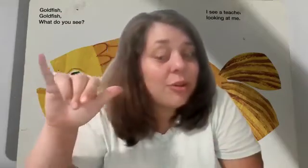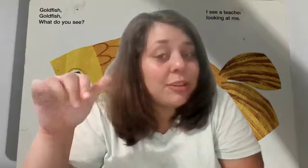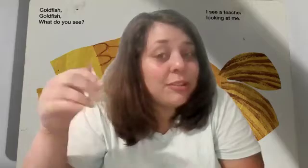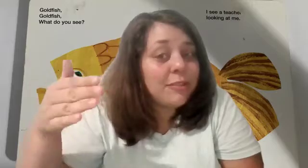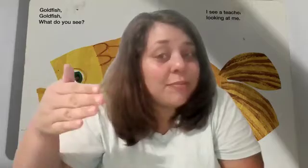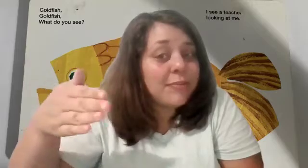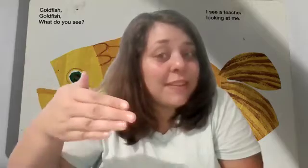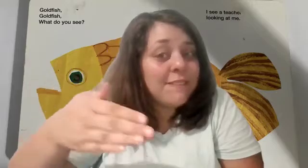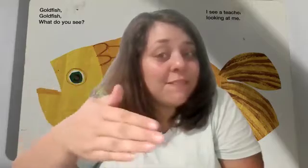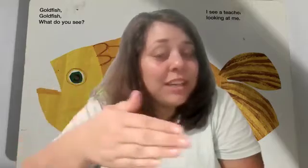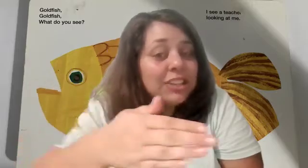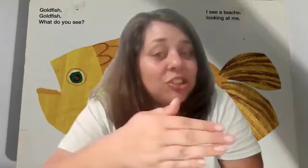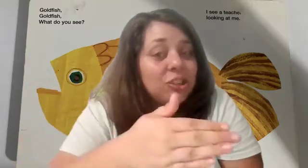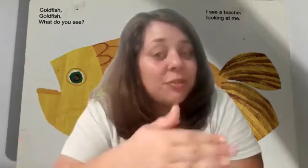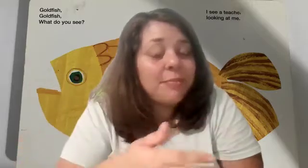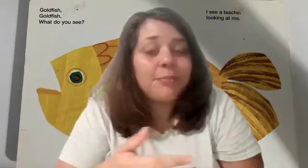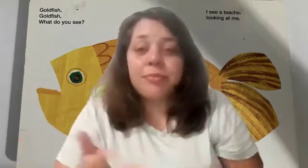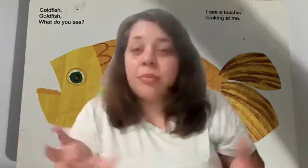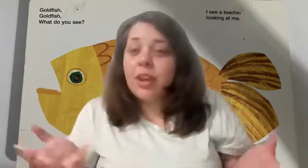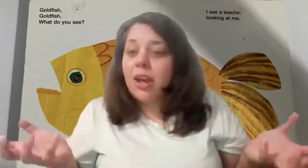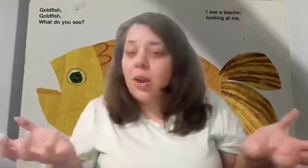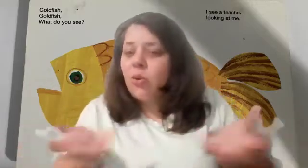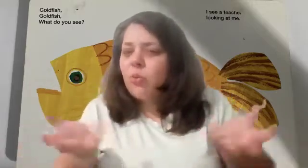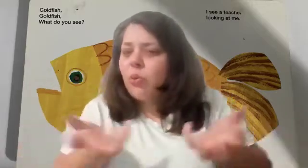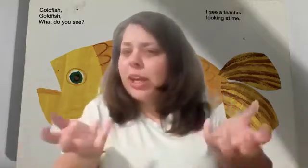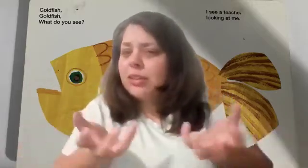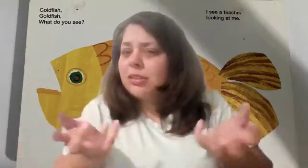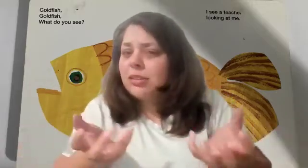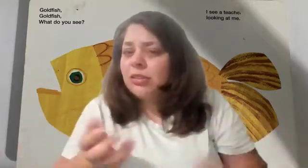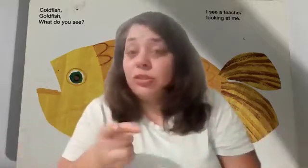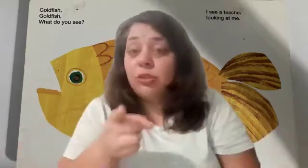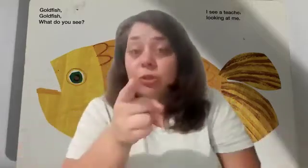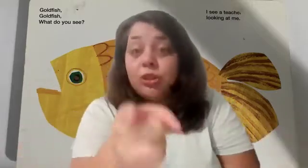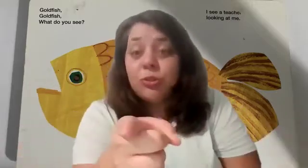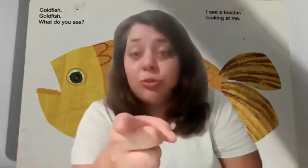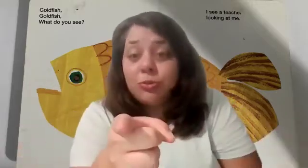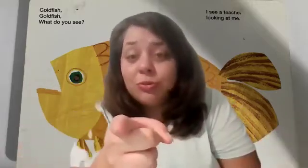gold fish. What do you